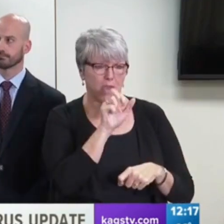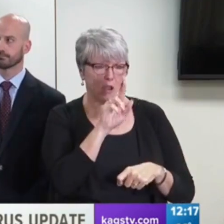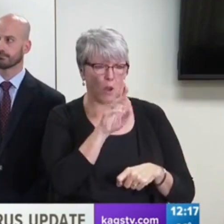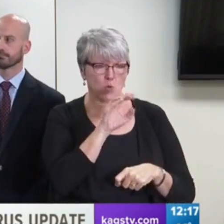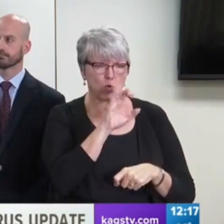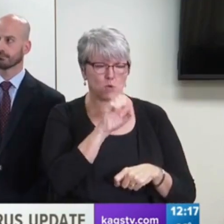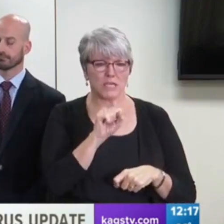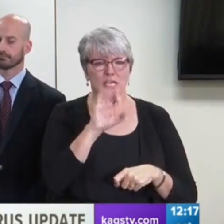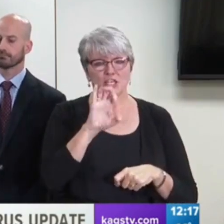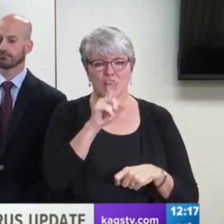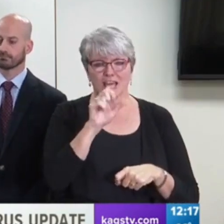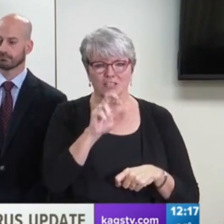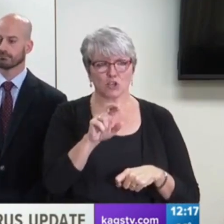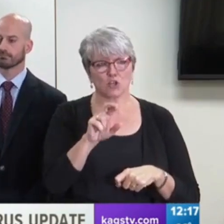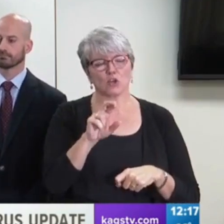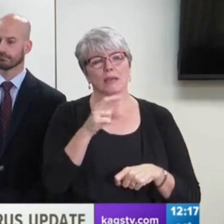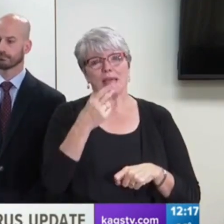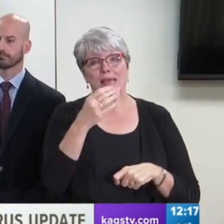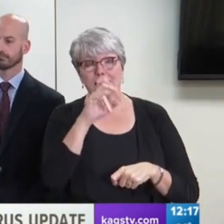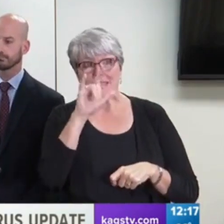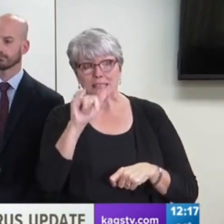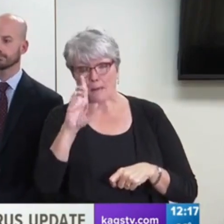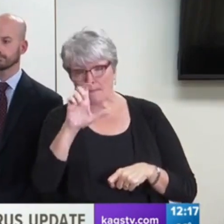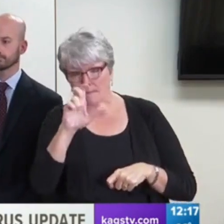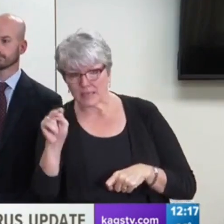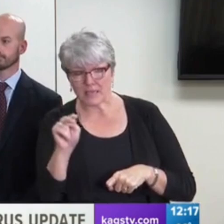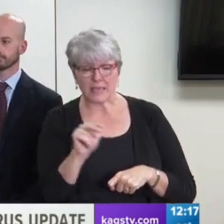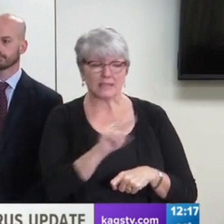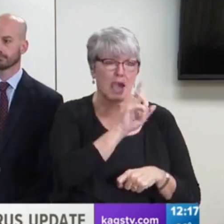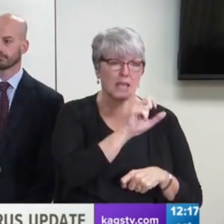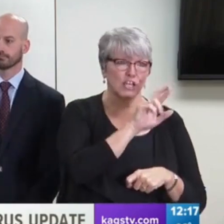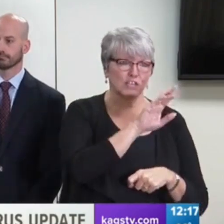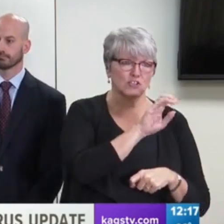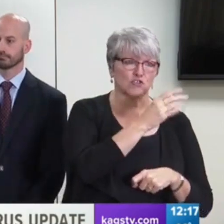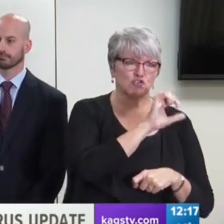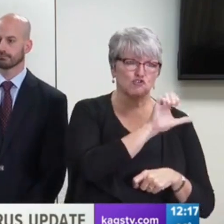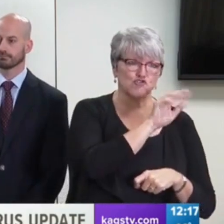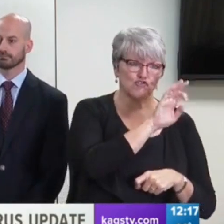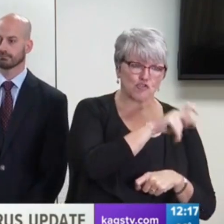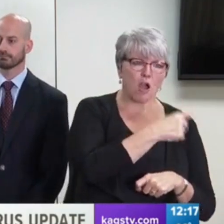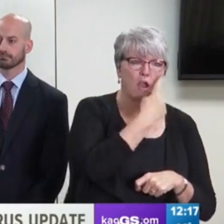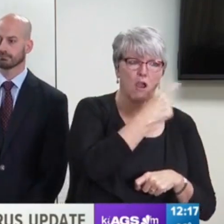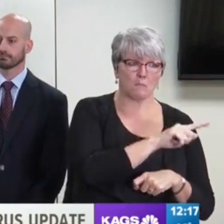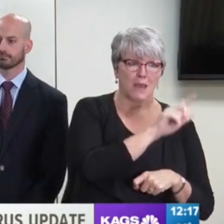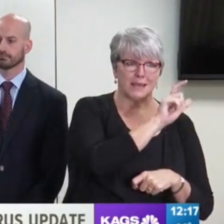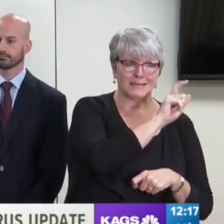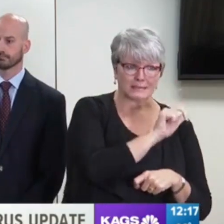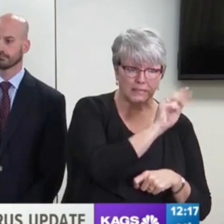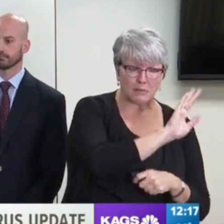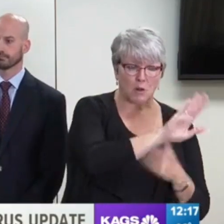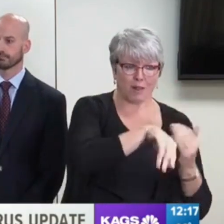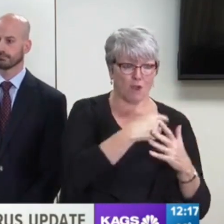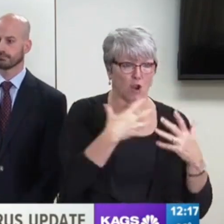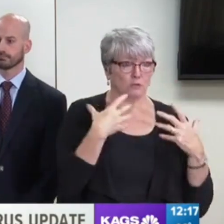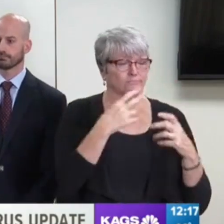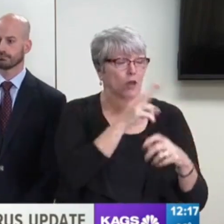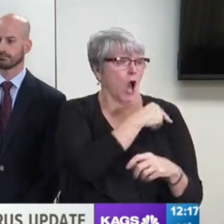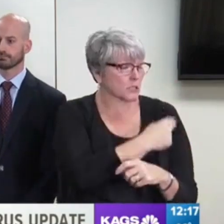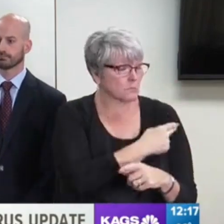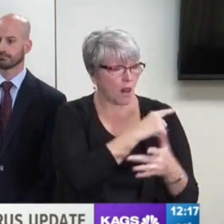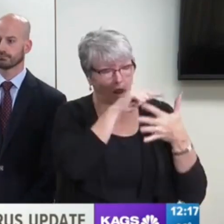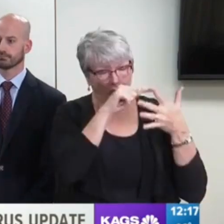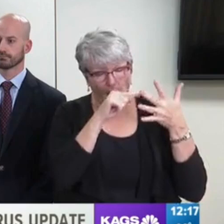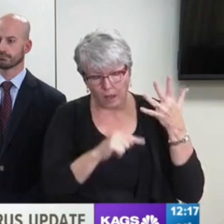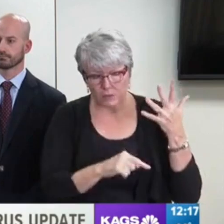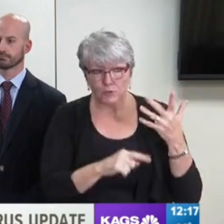Chancellor Sharp, Chancellor Hensley, with Blinn, who I'm also in contact with, and any other of our major, obviously our hospitals. To answer